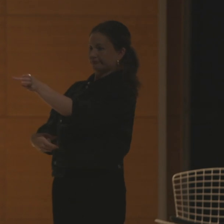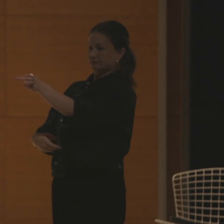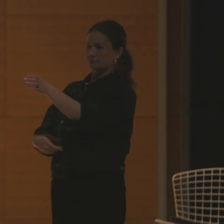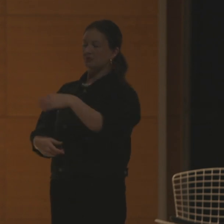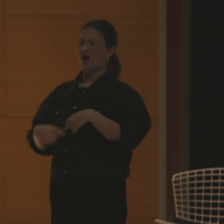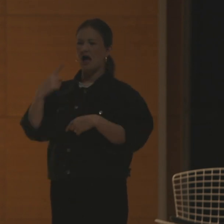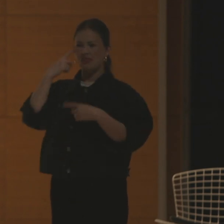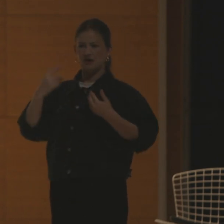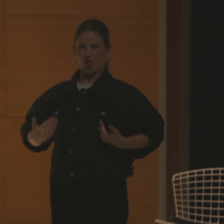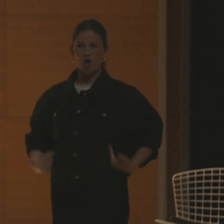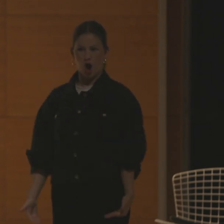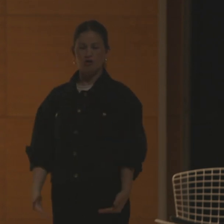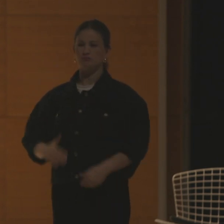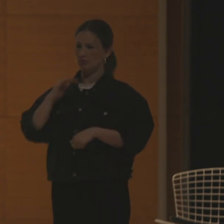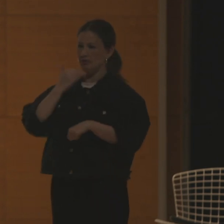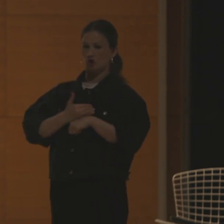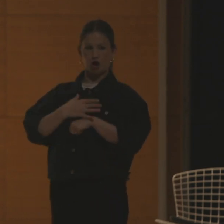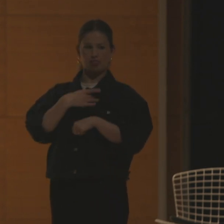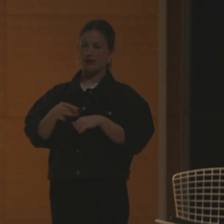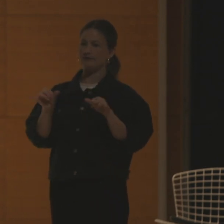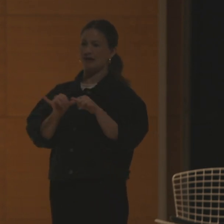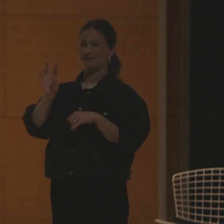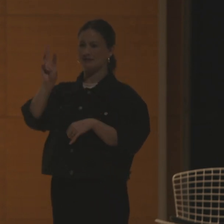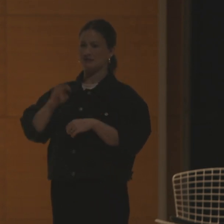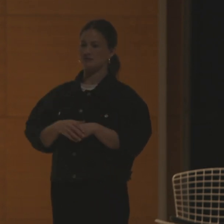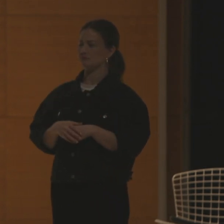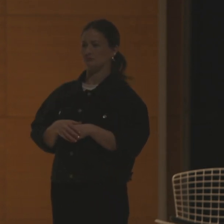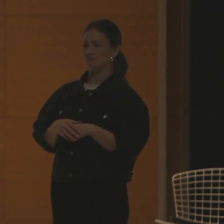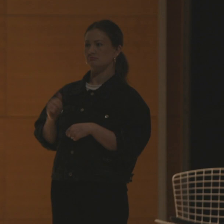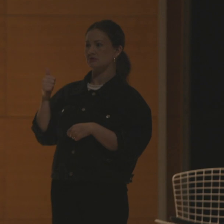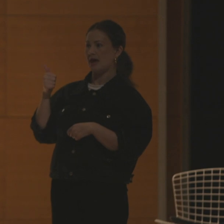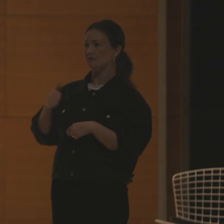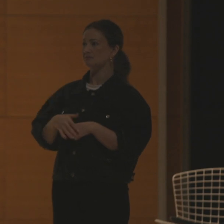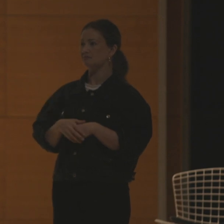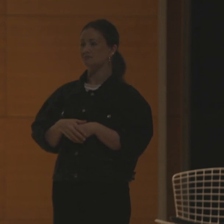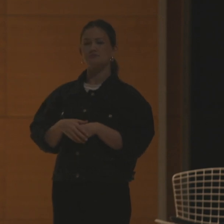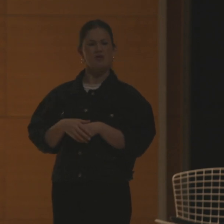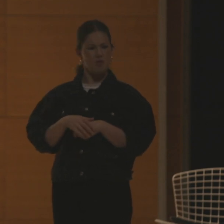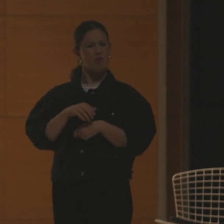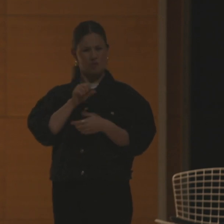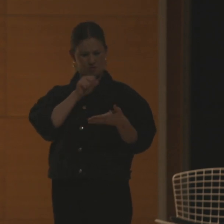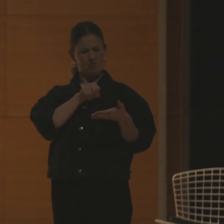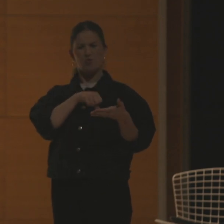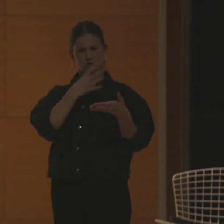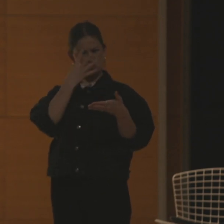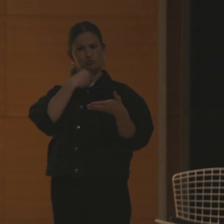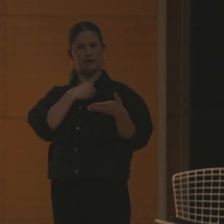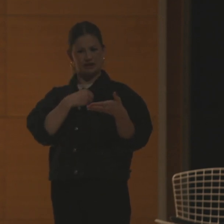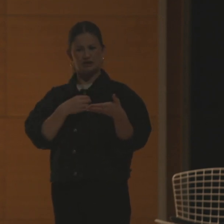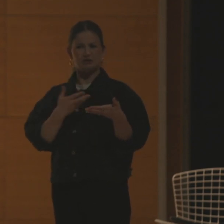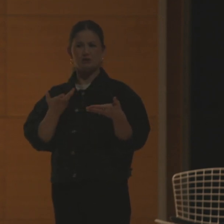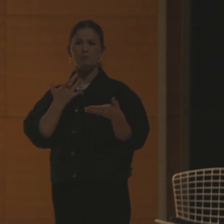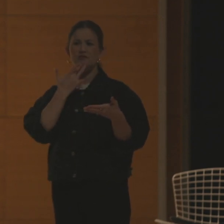lawn dress. My daughter like a size 6. 10, I amended. "So pretty," said Greta, nodding at the screen. Any preference